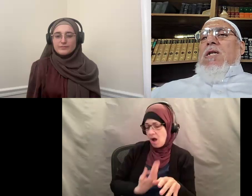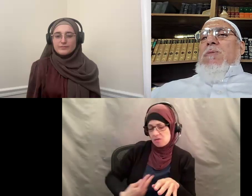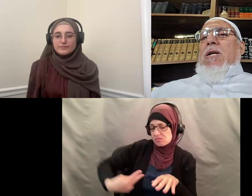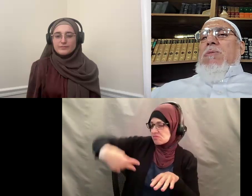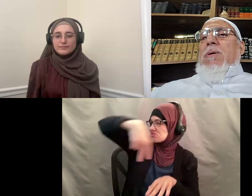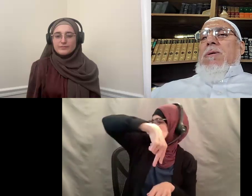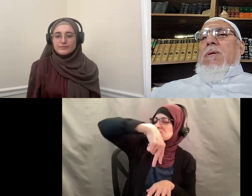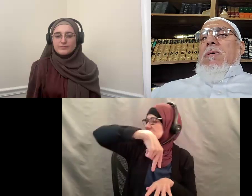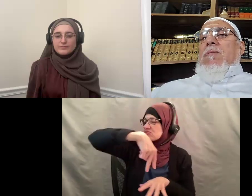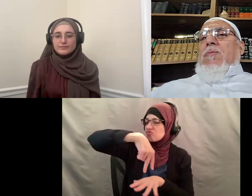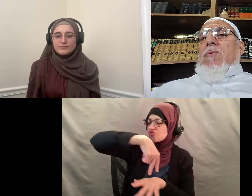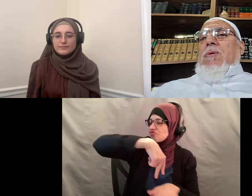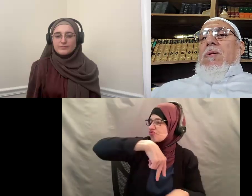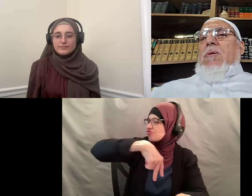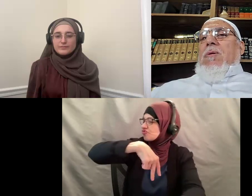What was his punishment?